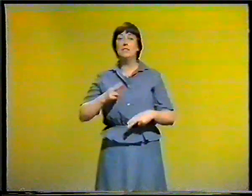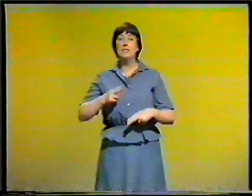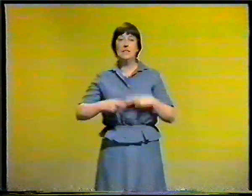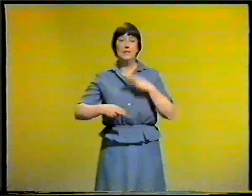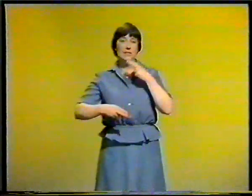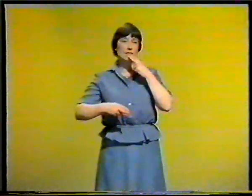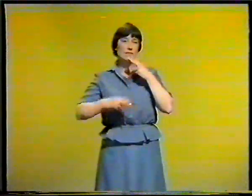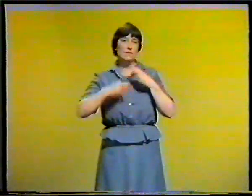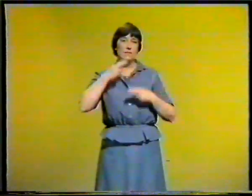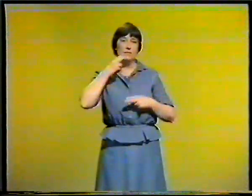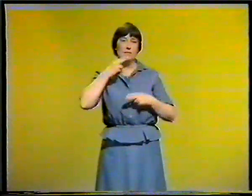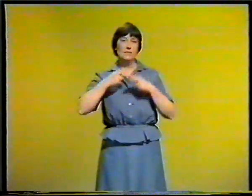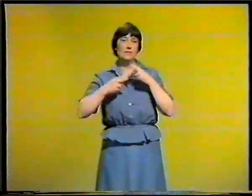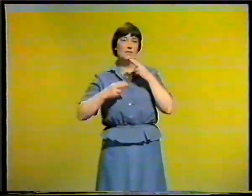dinner,